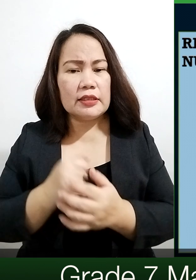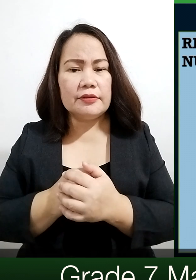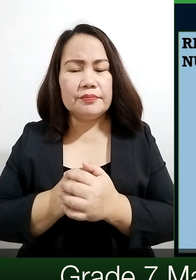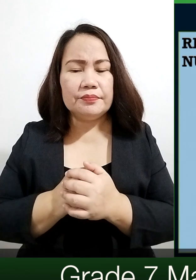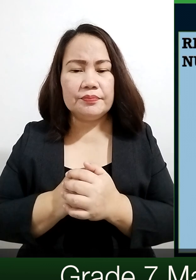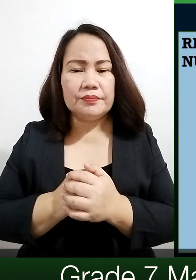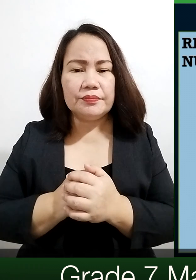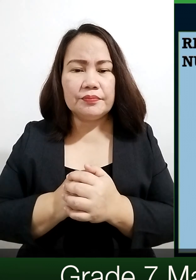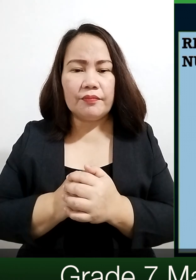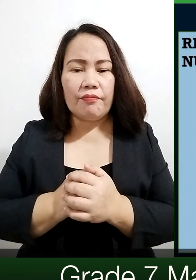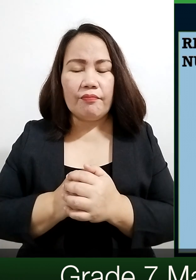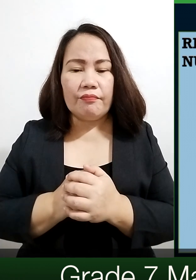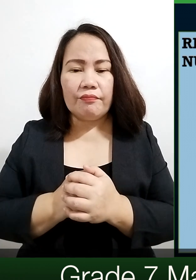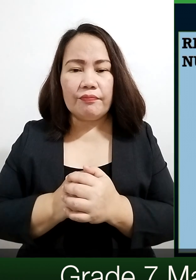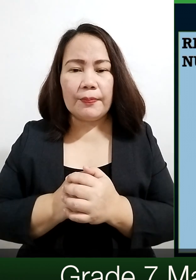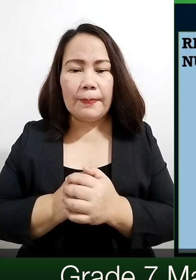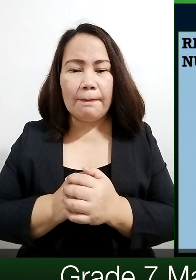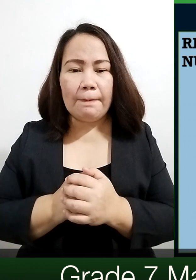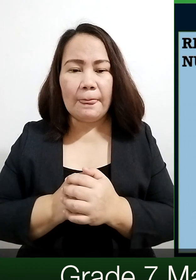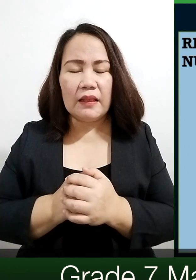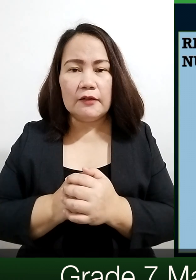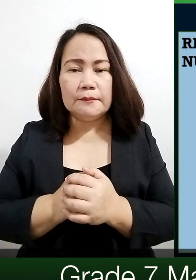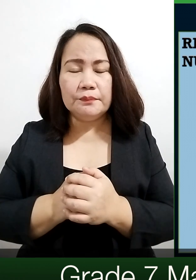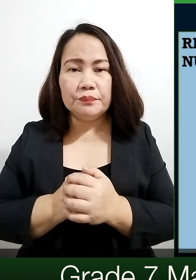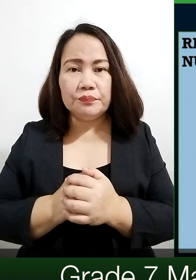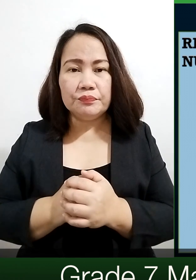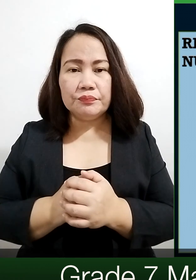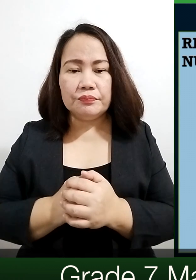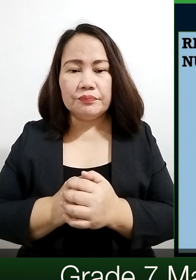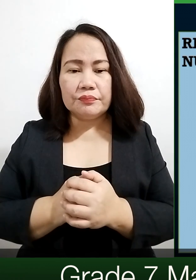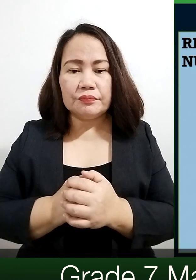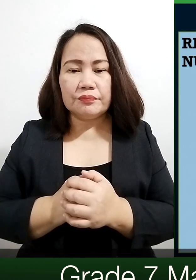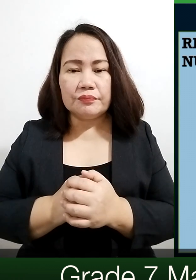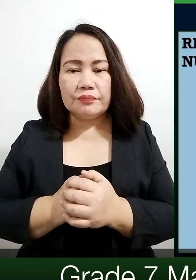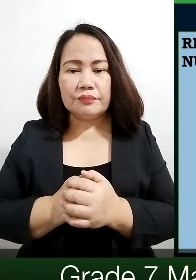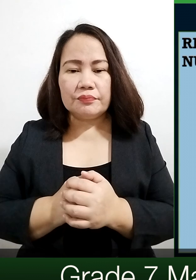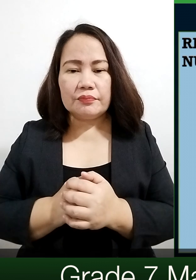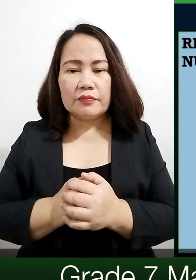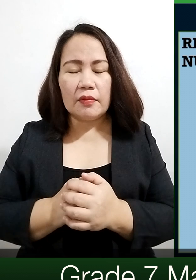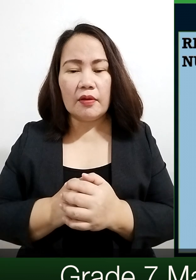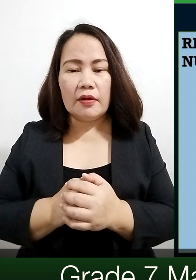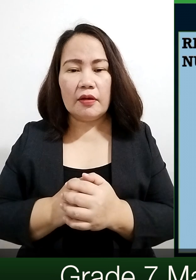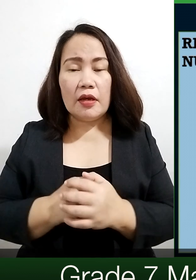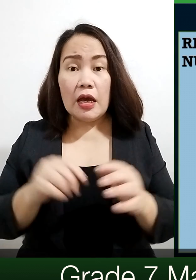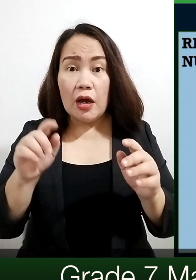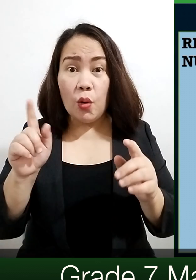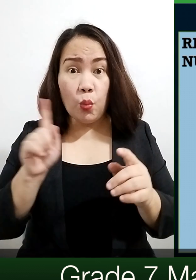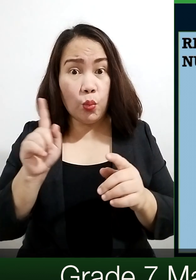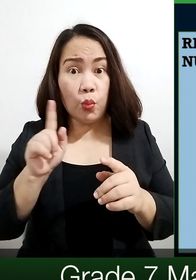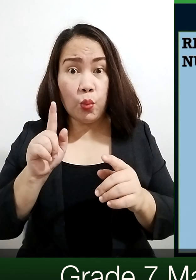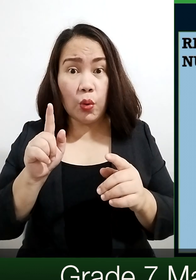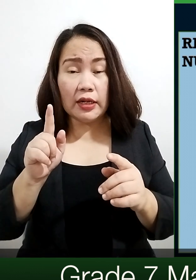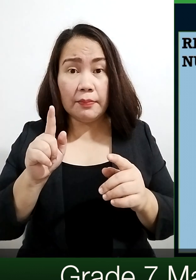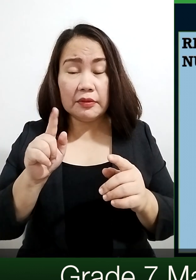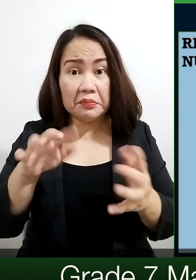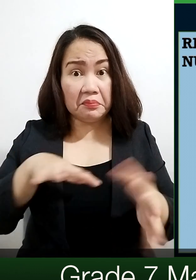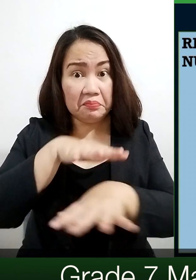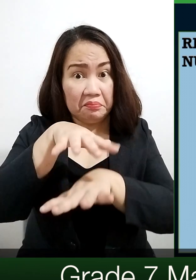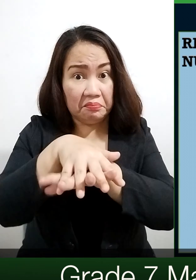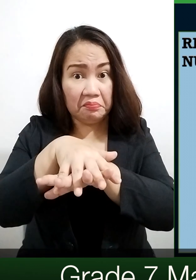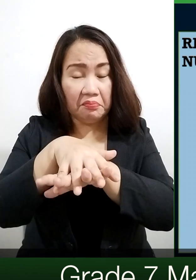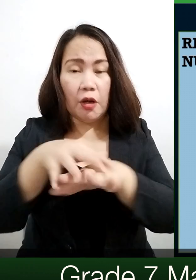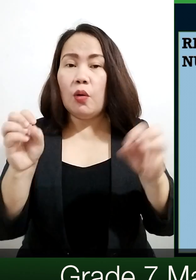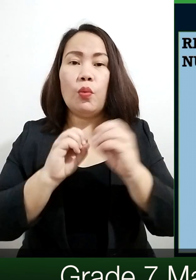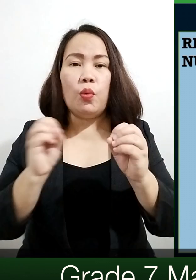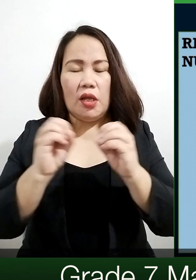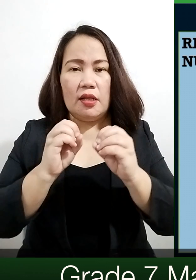the intersection of integers and non-integers, then that is an empty set. Kasi, as you can see, hindi sila nag-overlap. 'Di